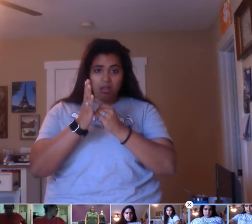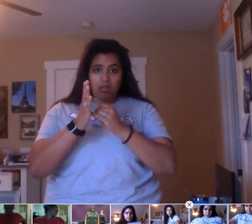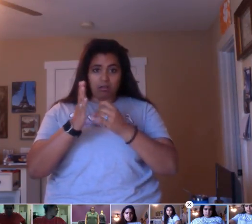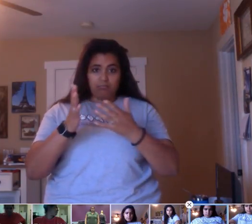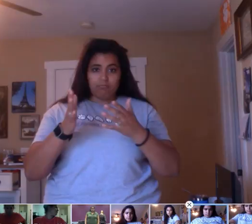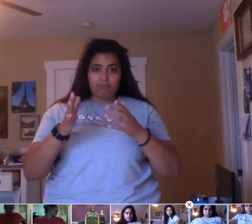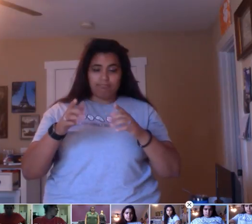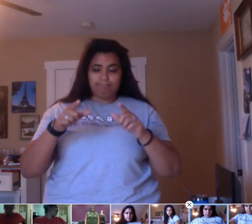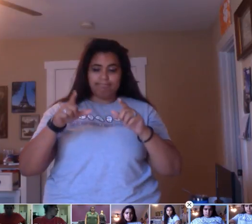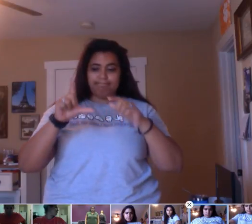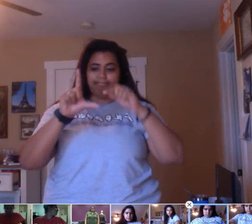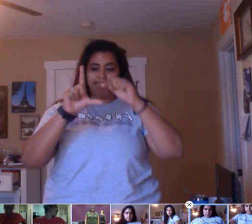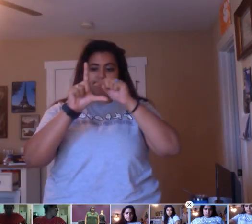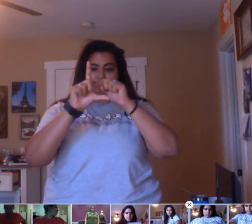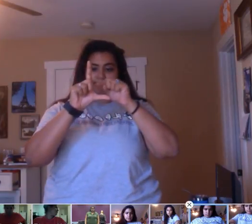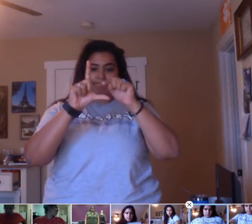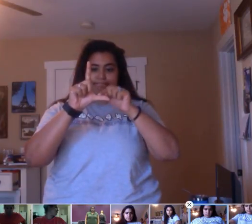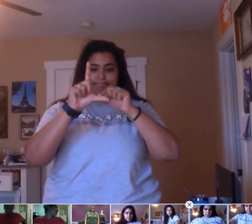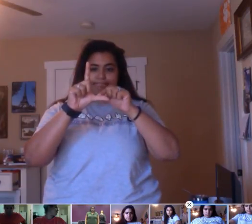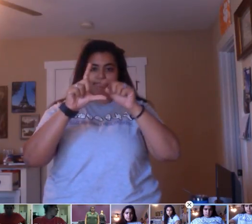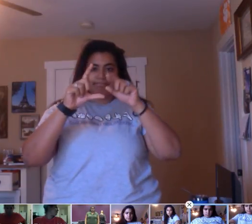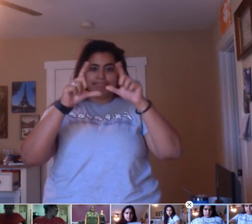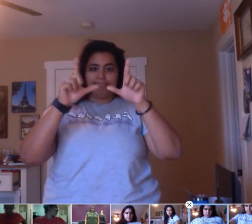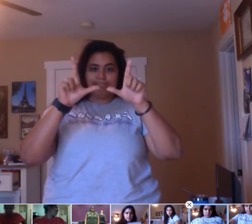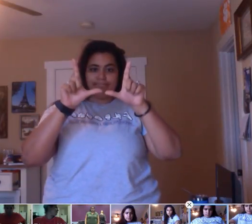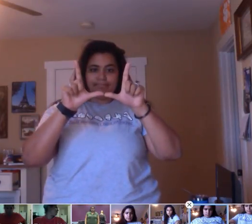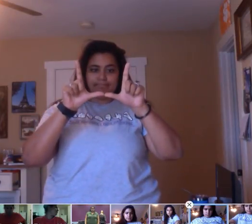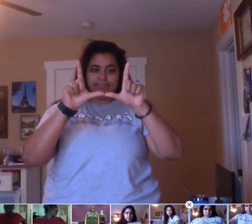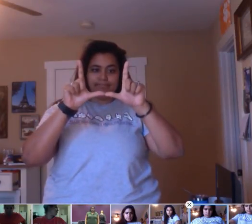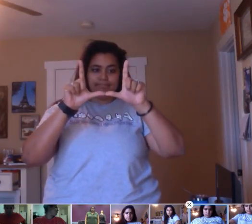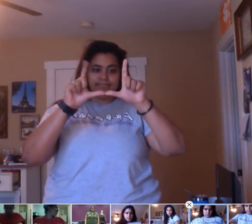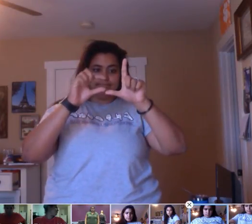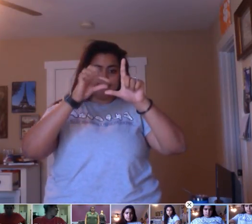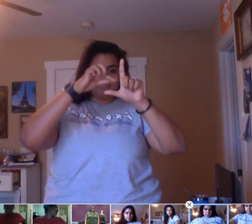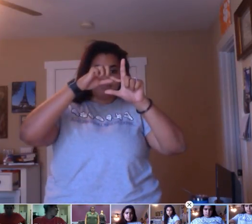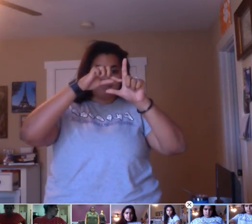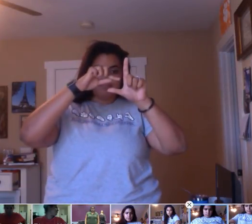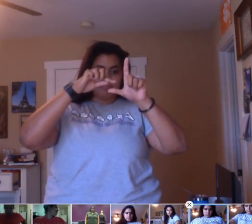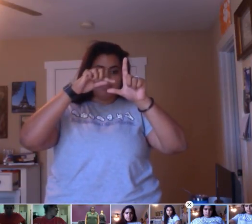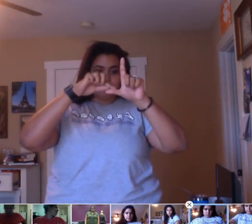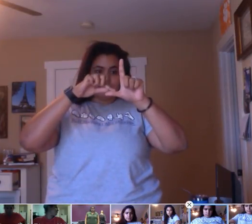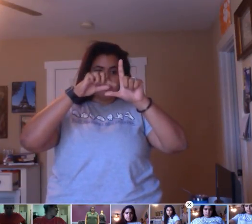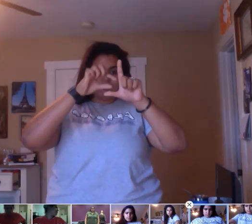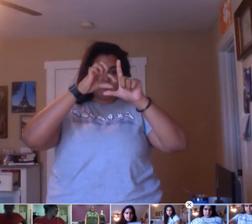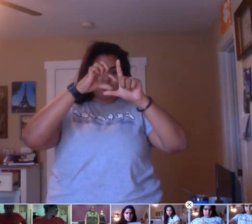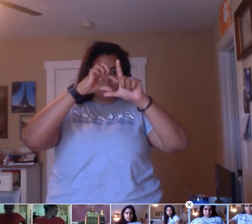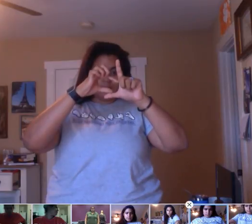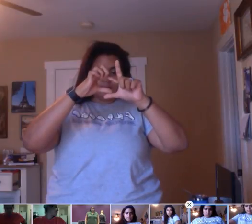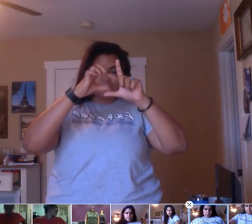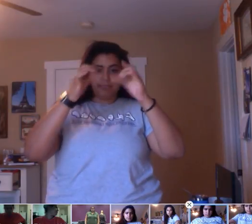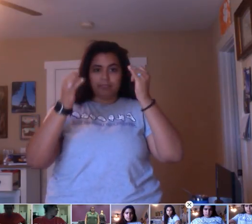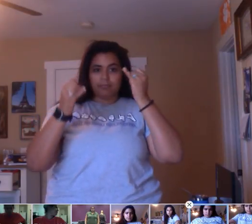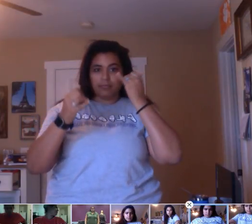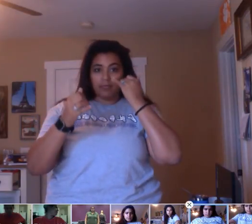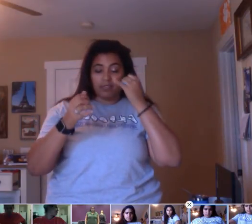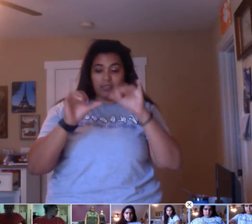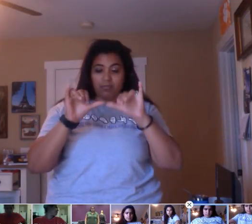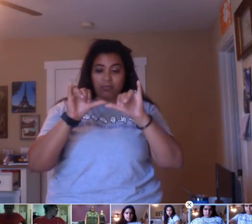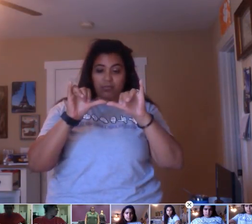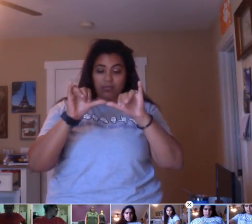And so, when you draw a rectangle, you know that if you just make the perfect